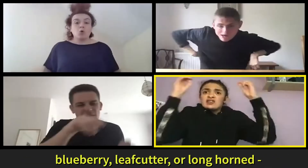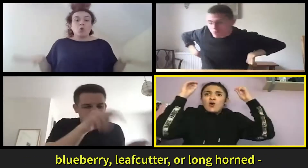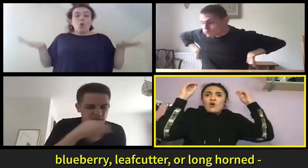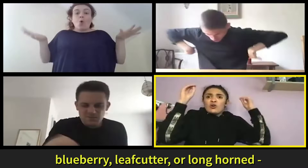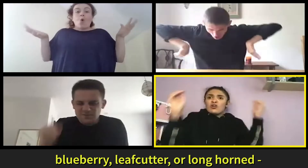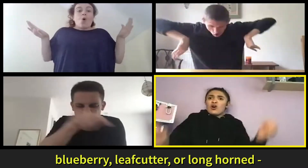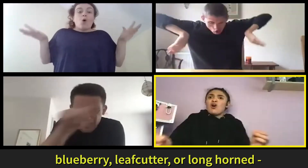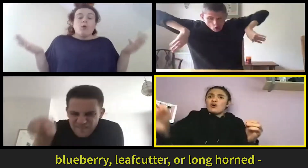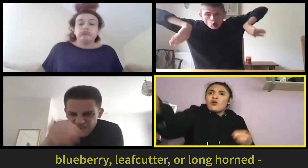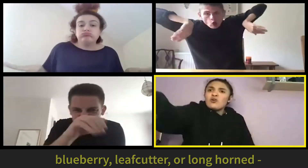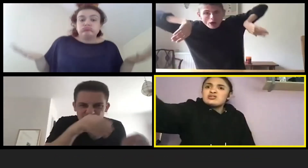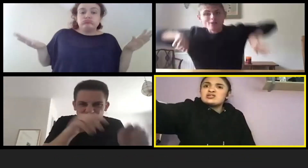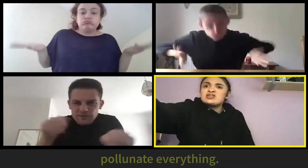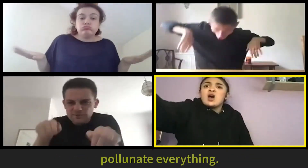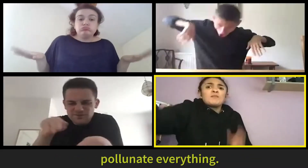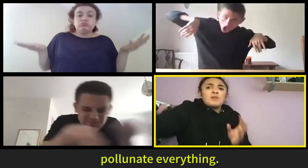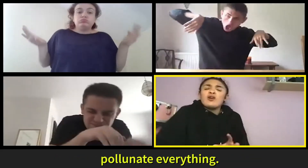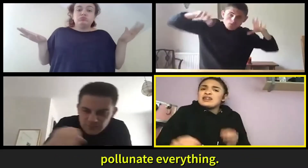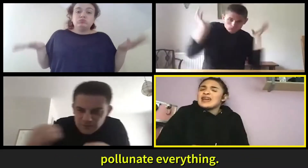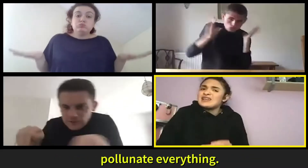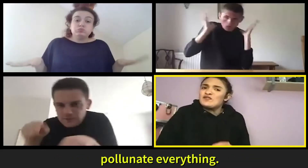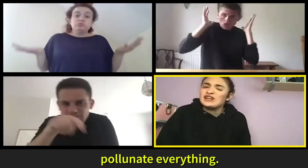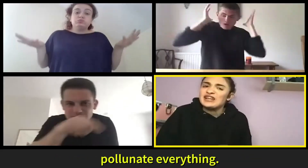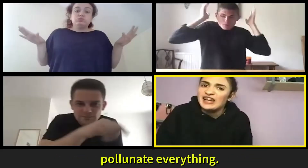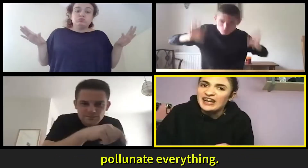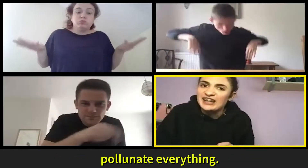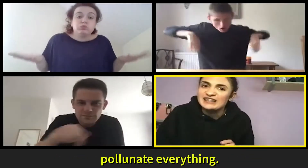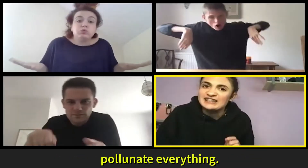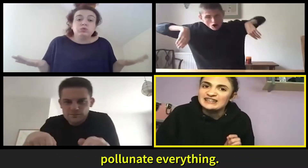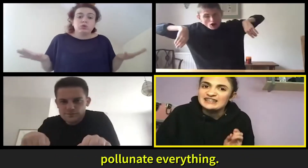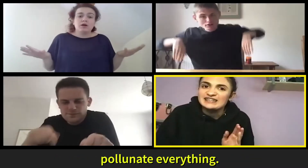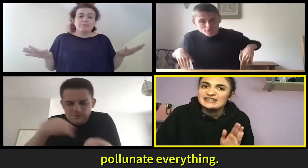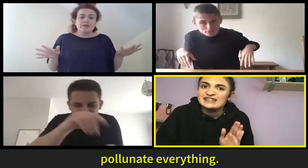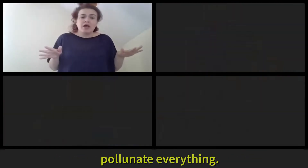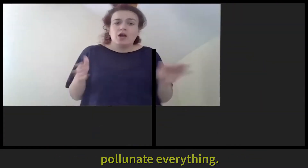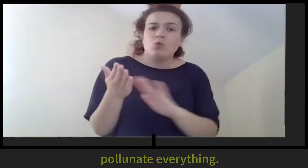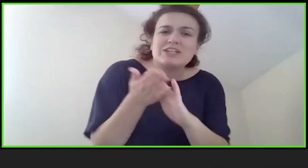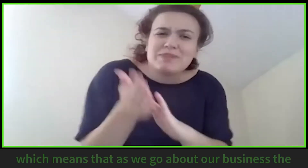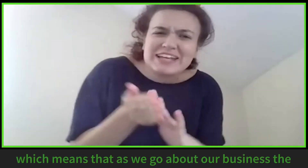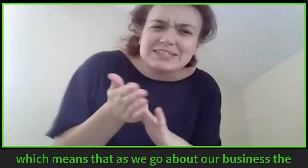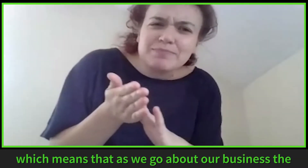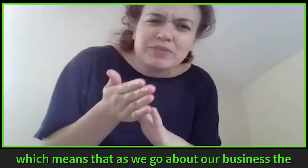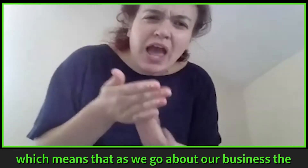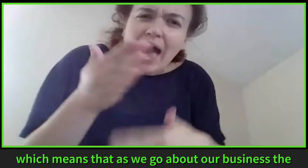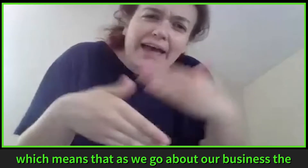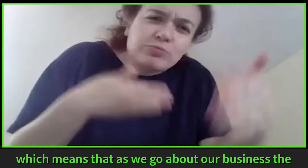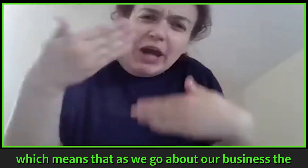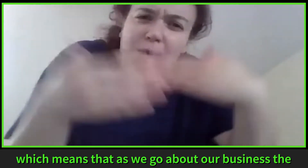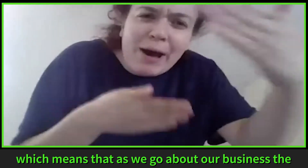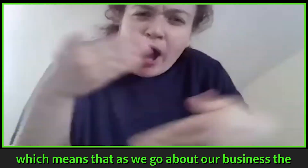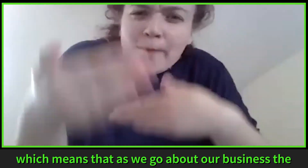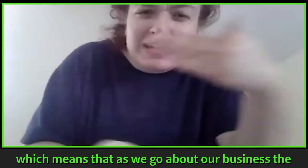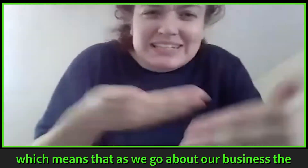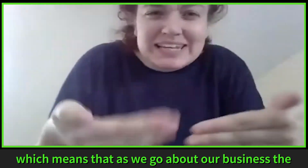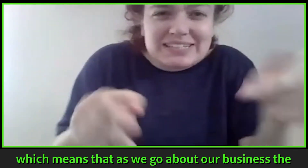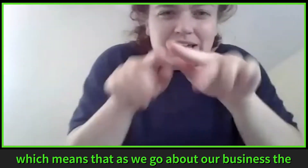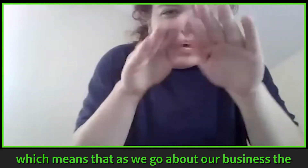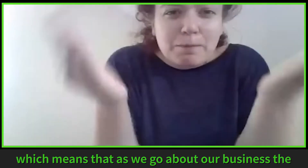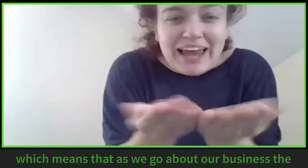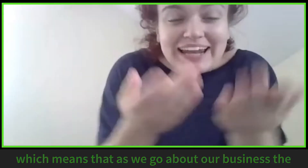or longhorns, pollinate everything. Which means we go about our business. The planet